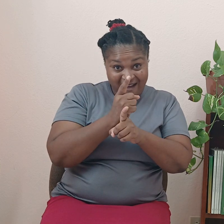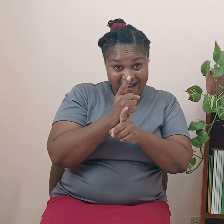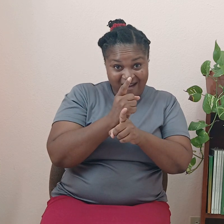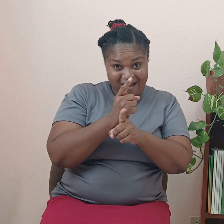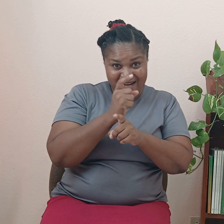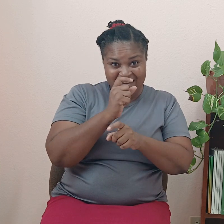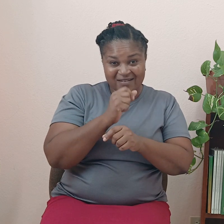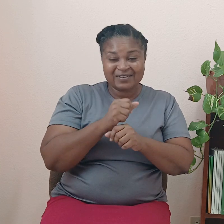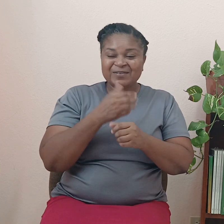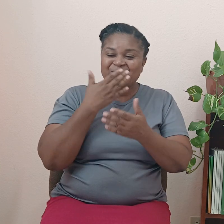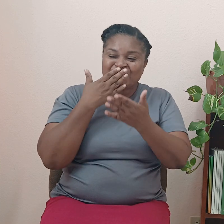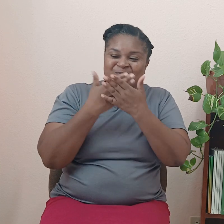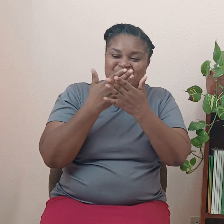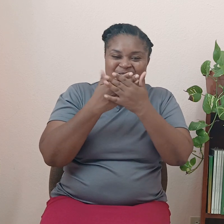Well done, well done.